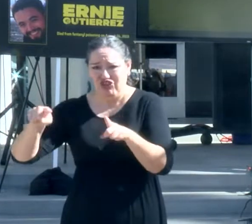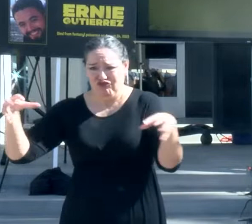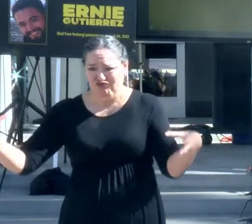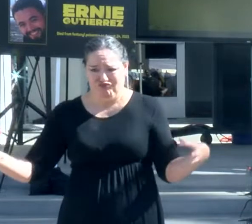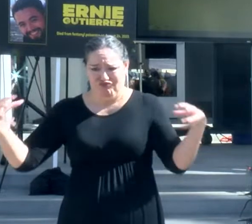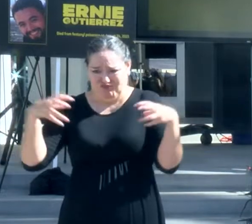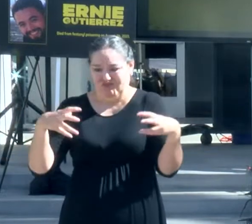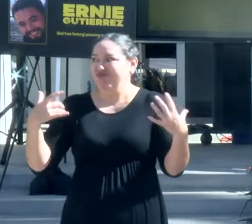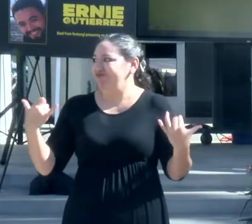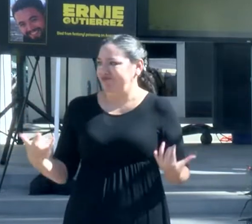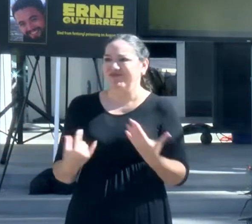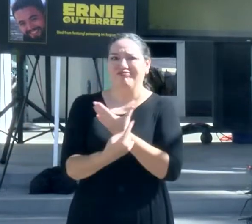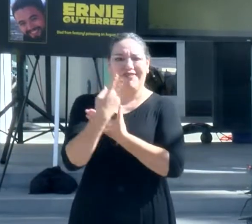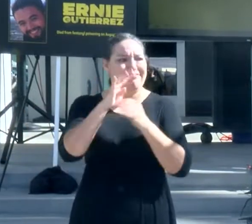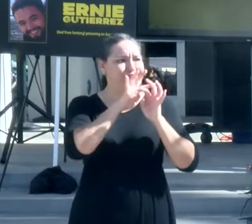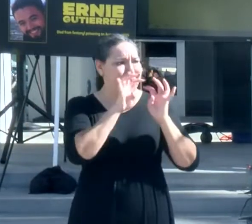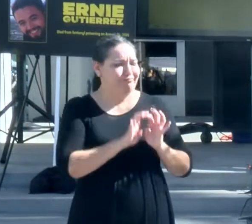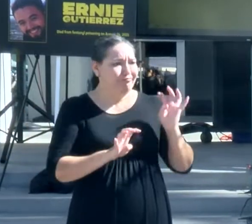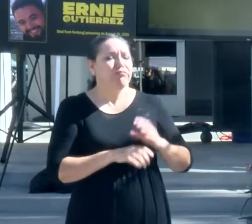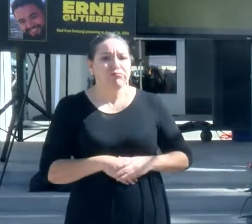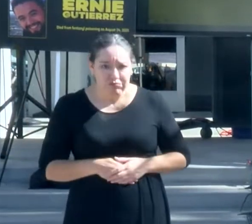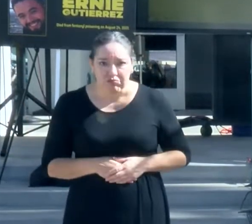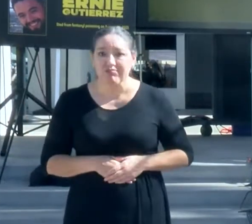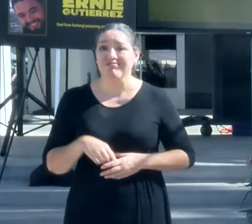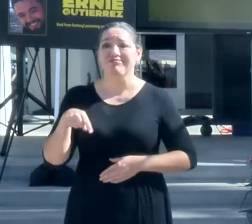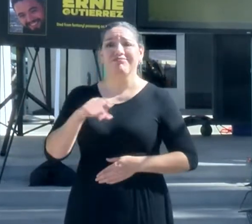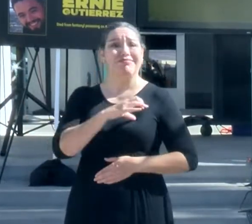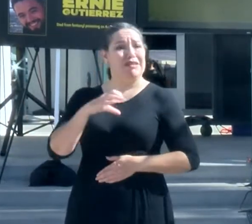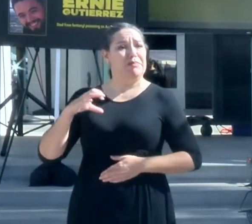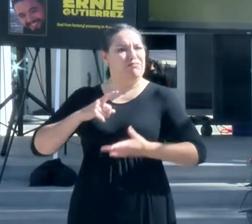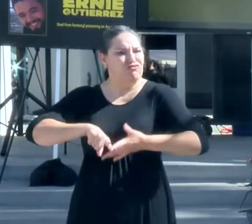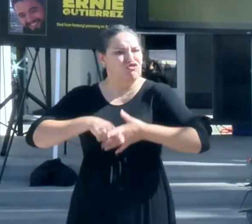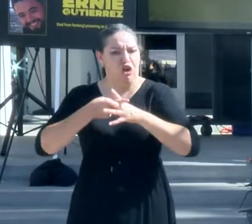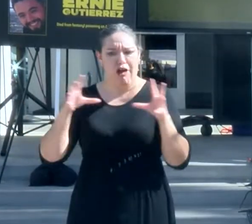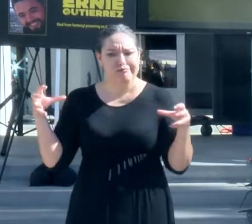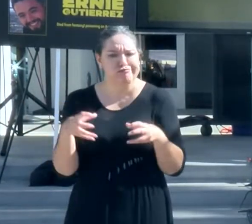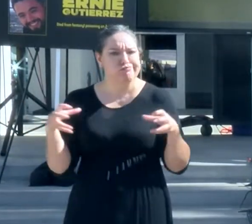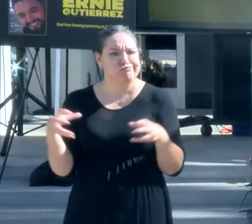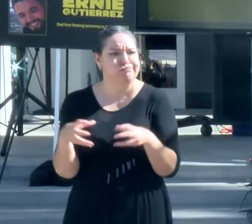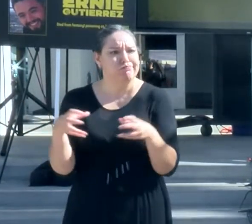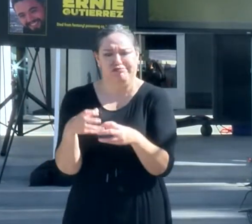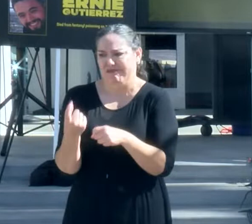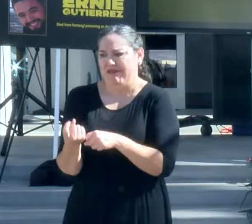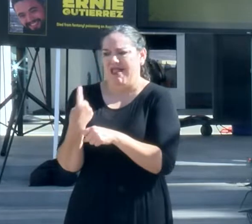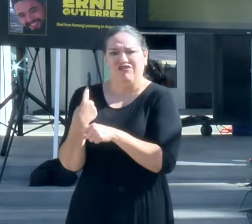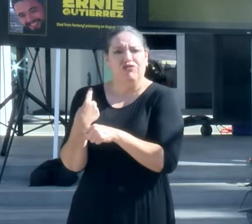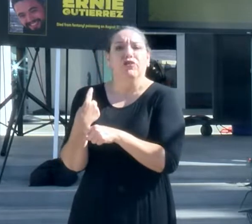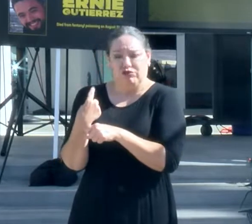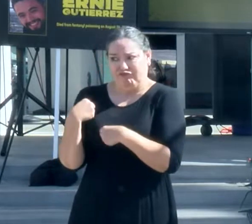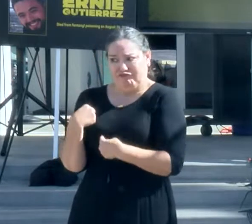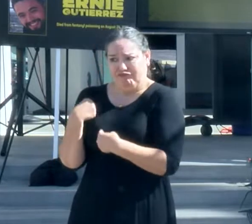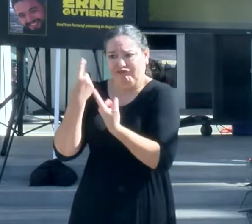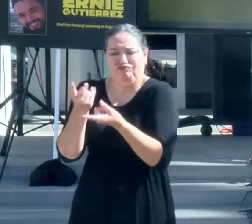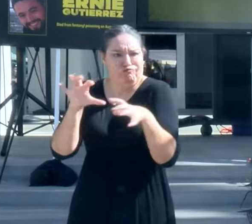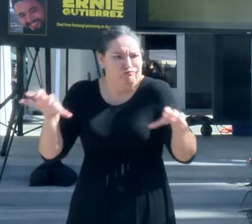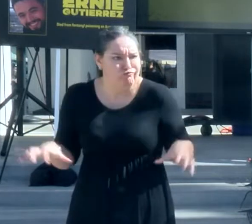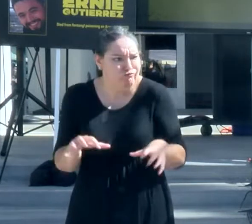here with us today. The committee began meeting late last year, and since that time, we've accomplished